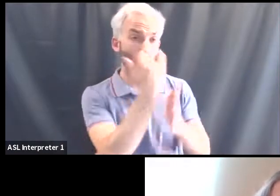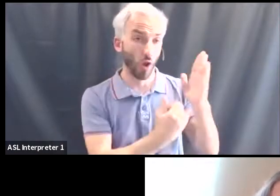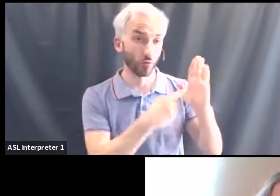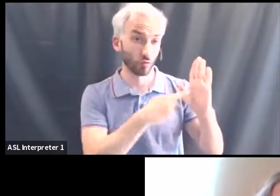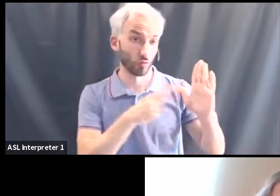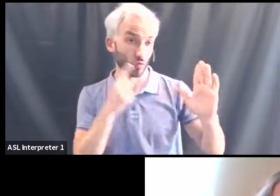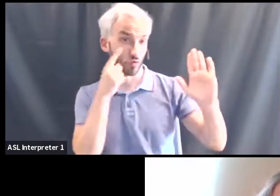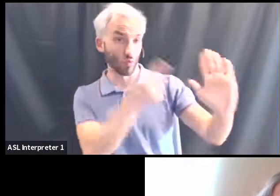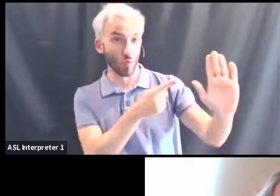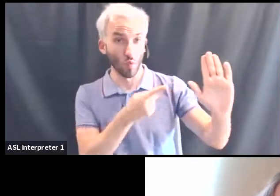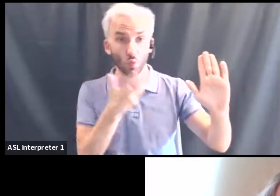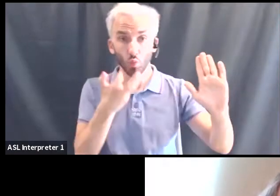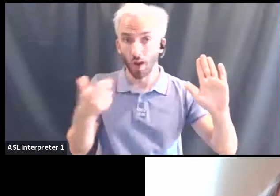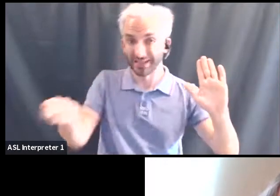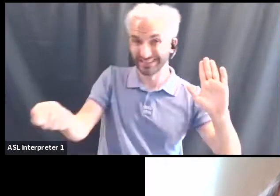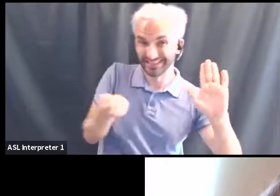because